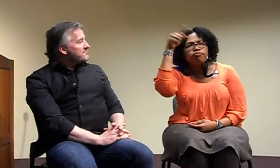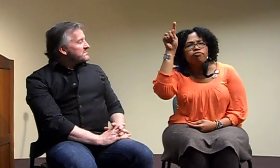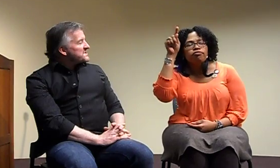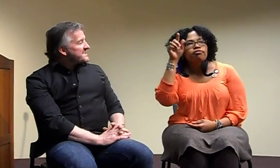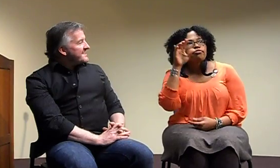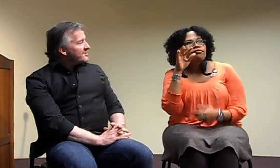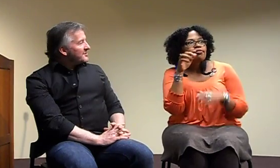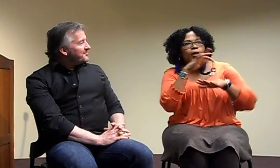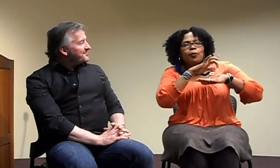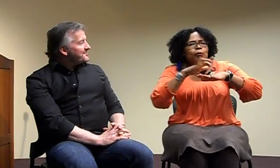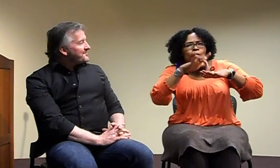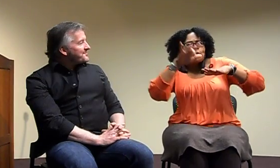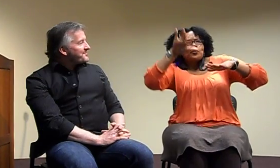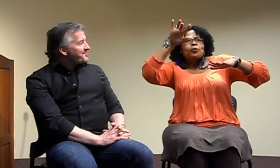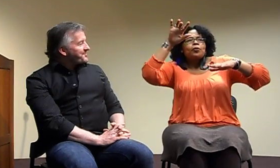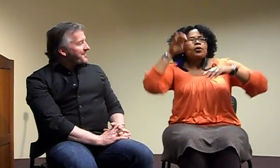to steal.